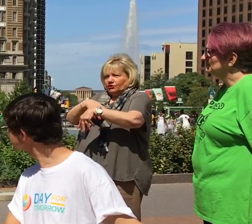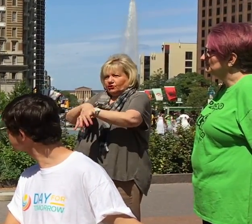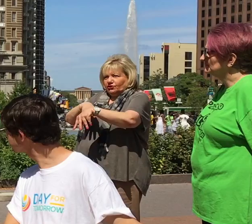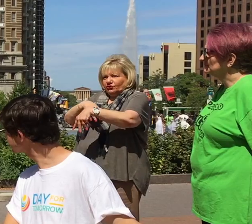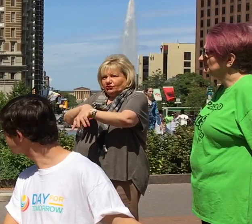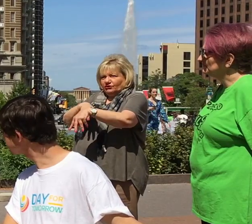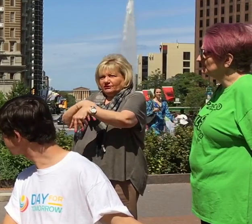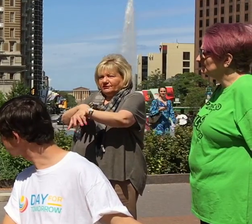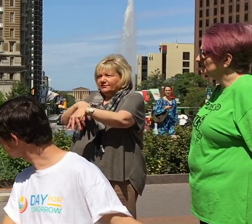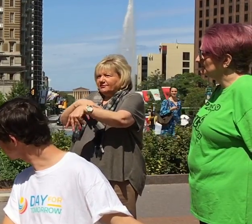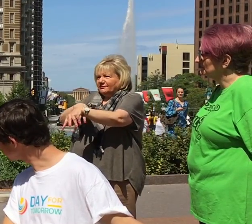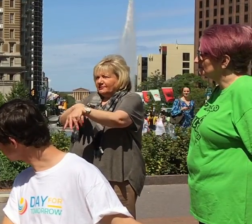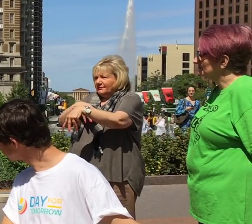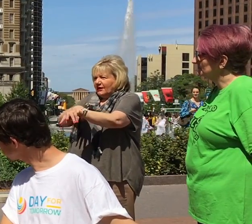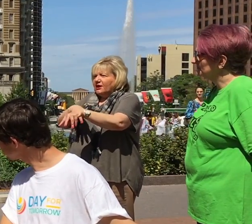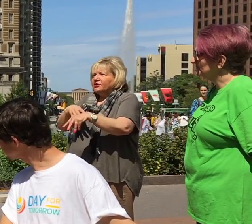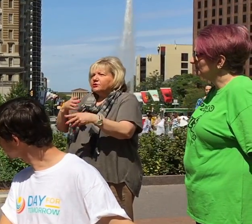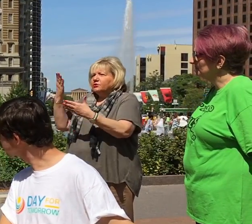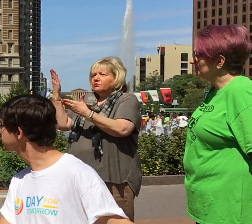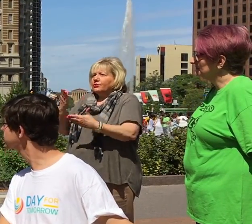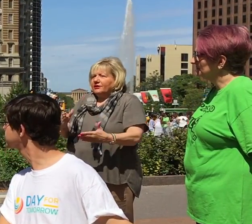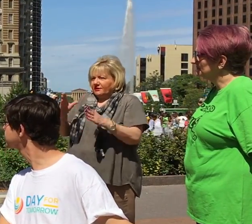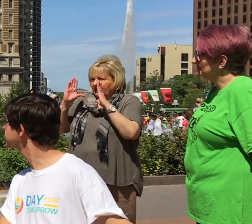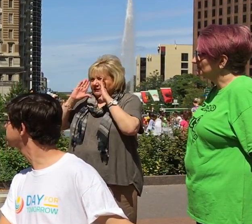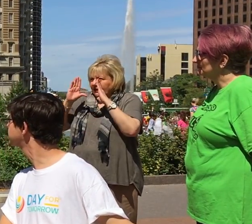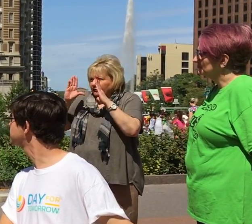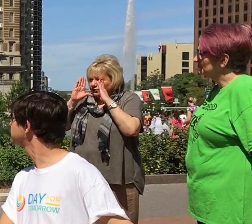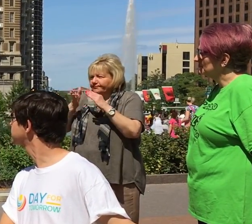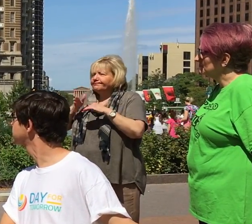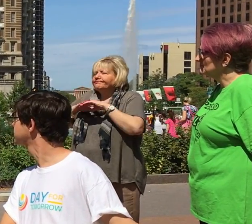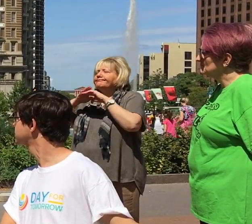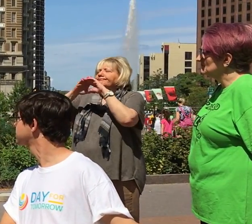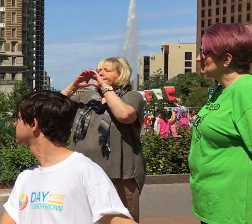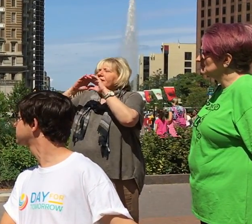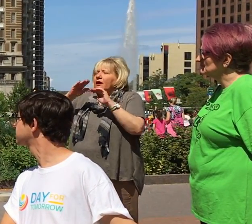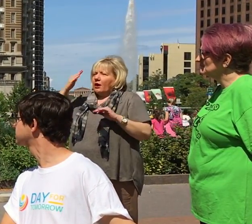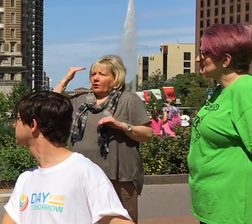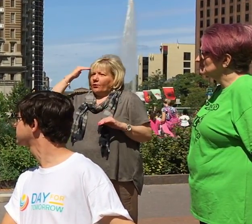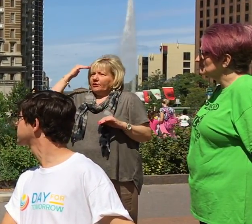bring salience to make awareness that persons with